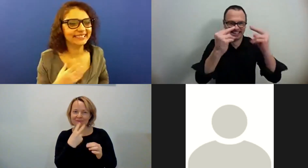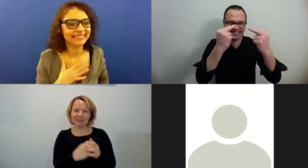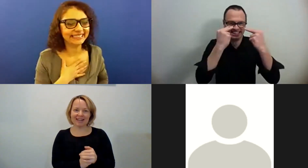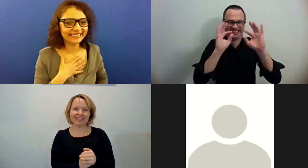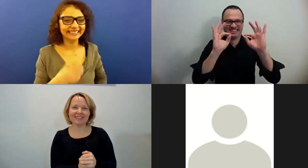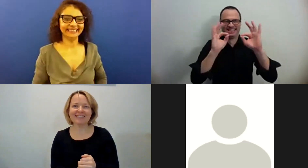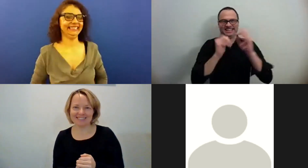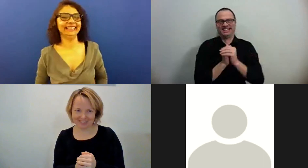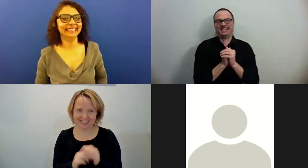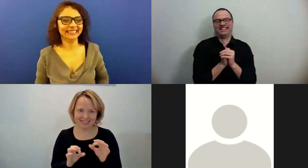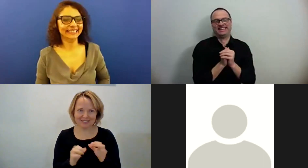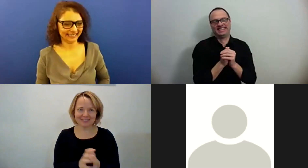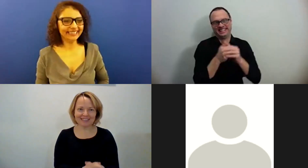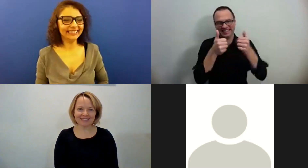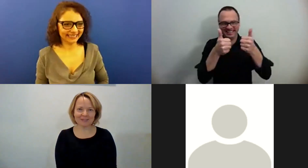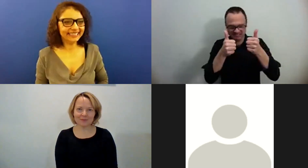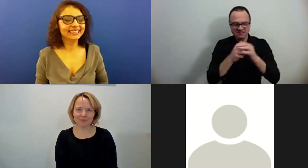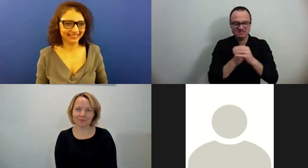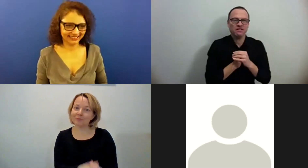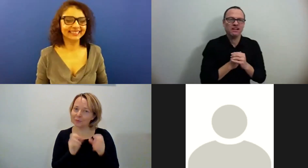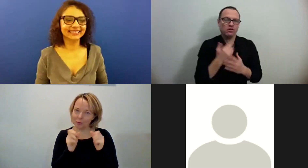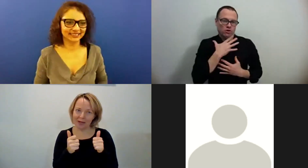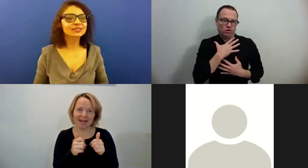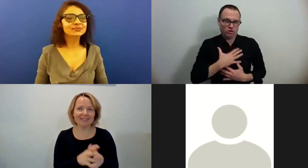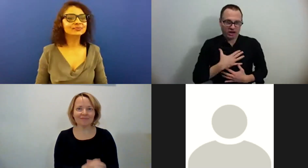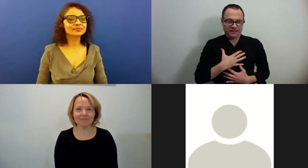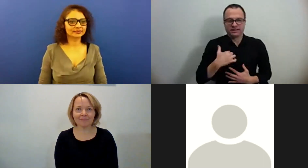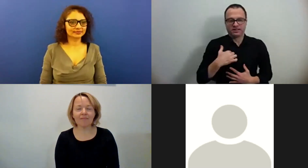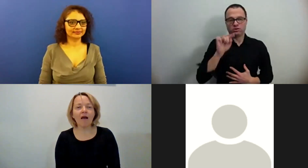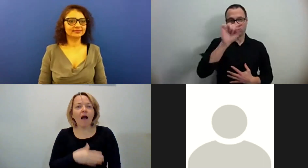Ruva, can you see me? Yes, I see you.